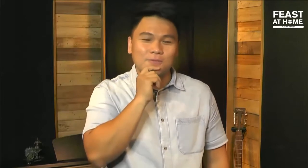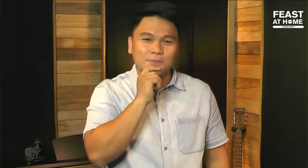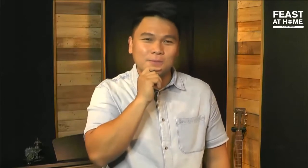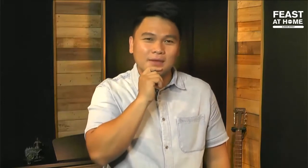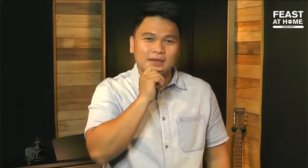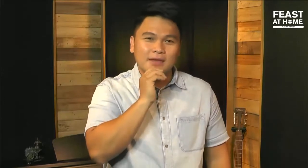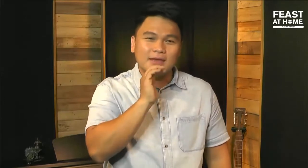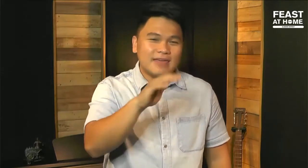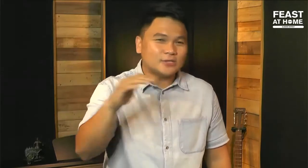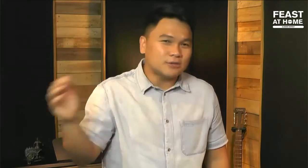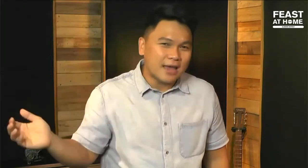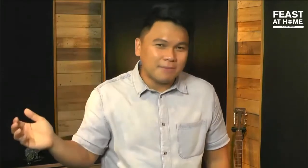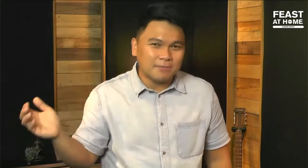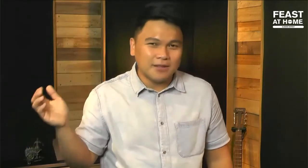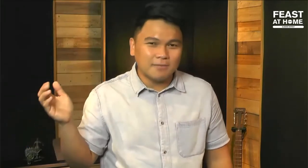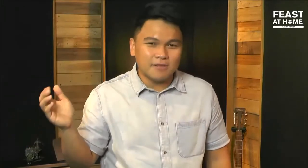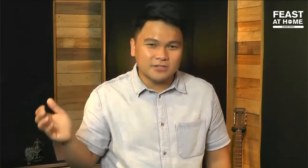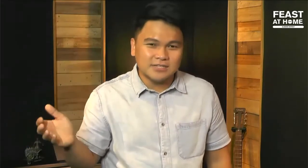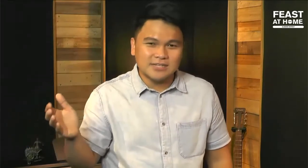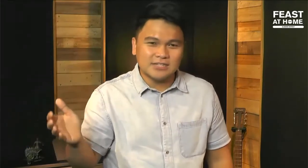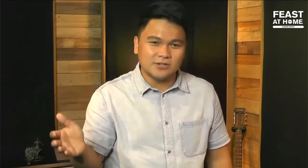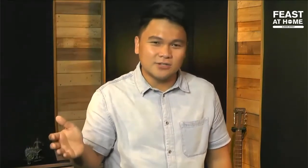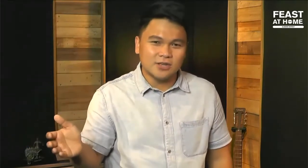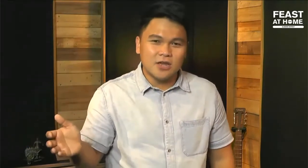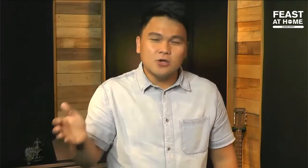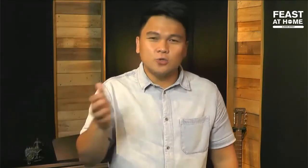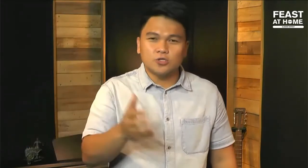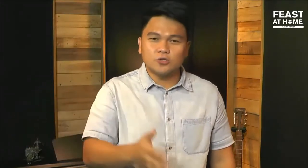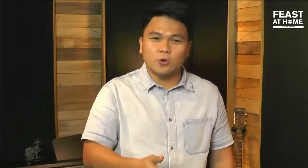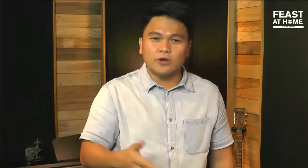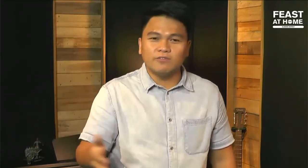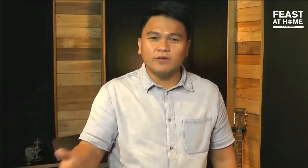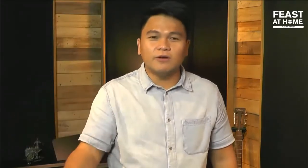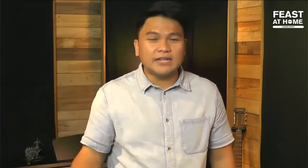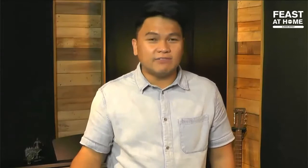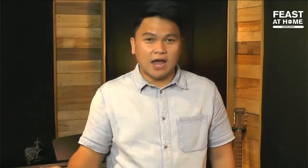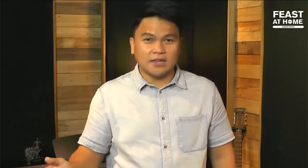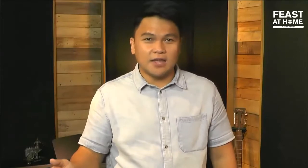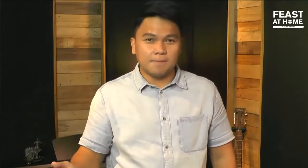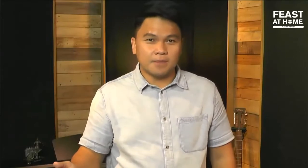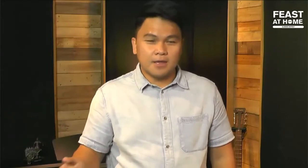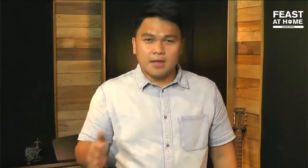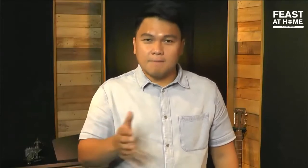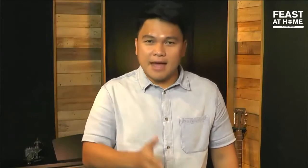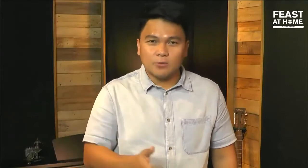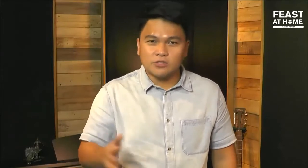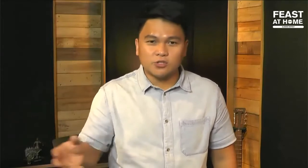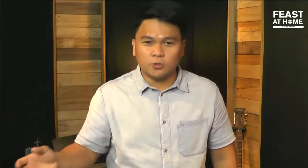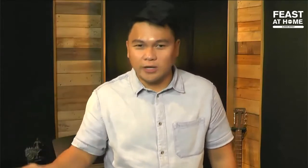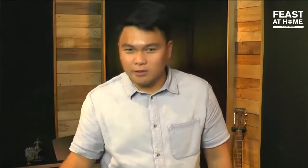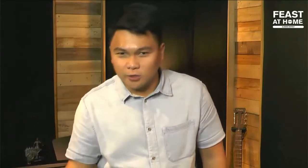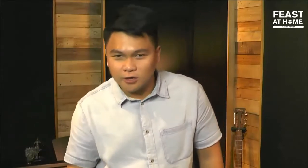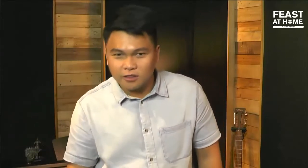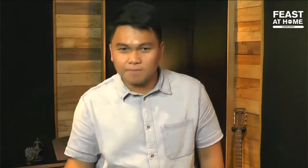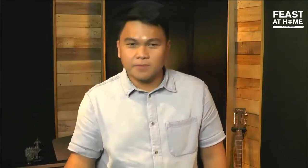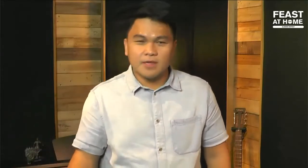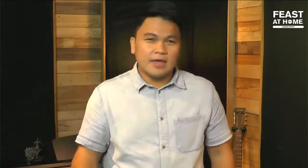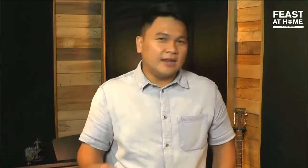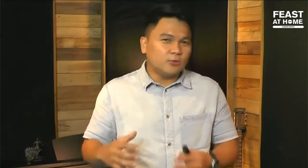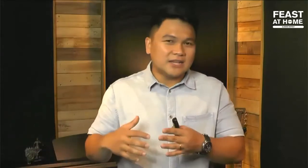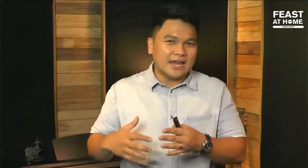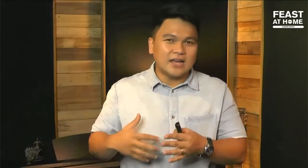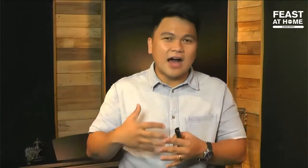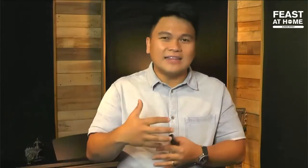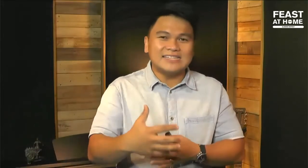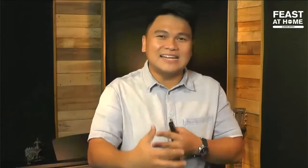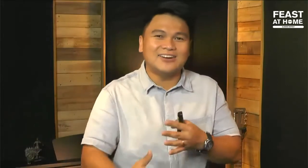nagmamarunong. And that's what happened, my dear brothers and sisters, to the story of the Great Flood. Man was destroying the earth, and